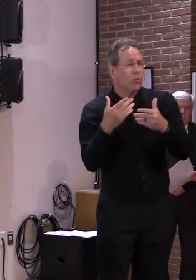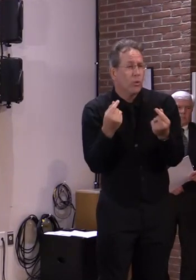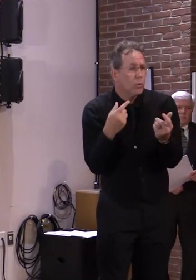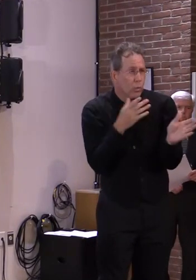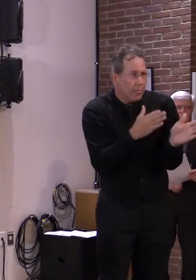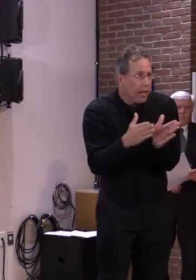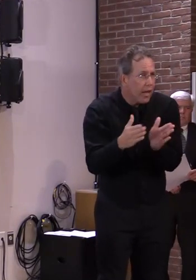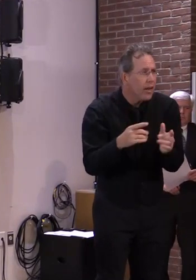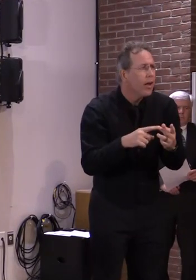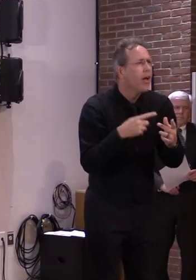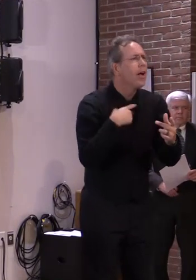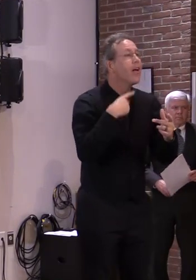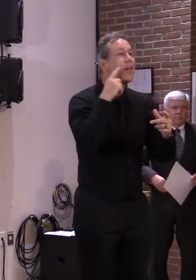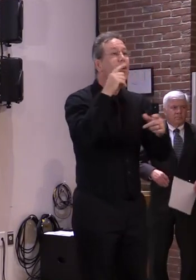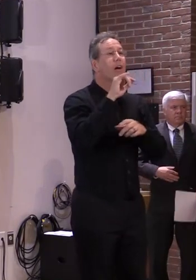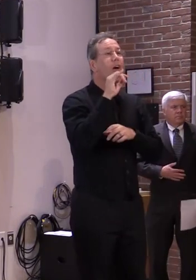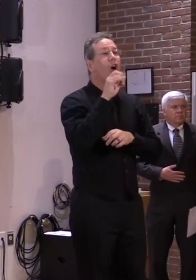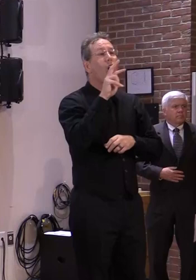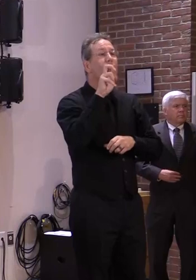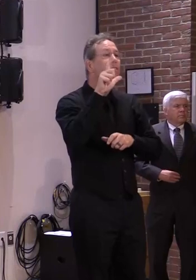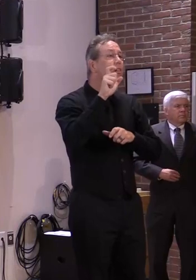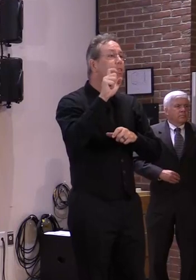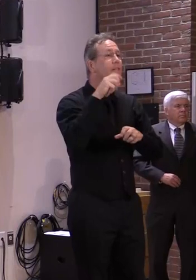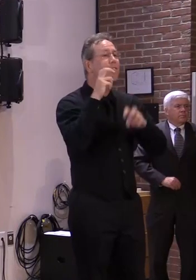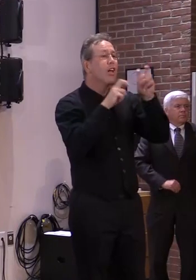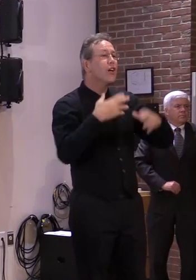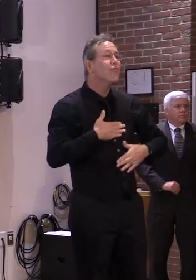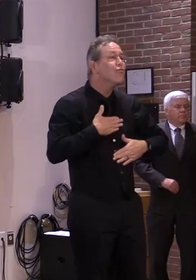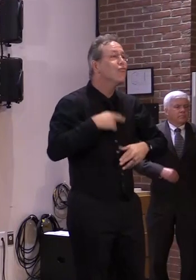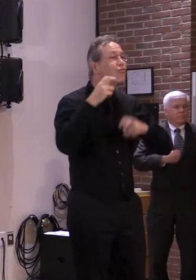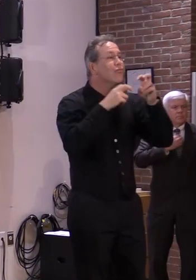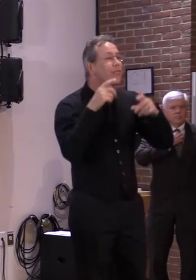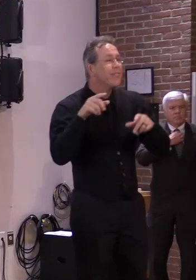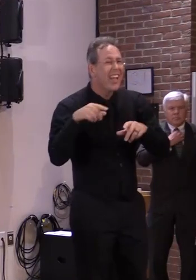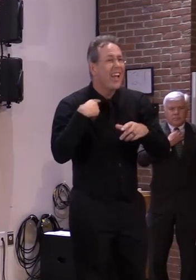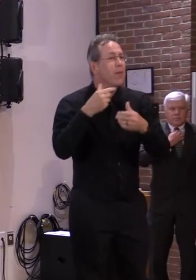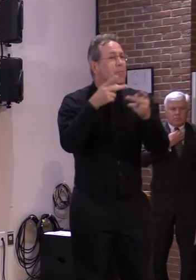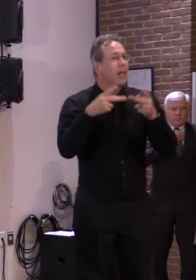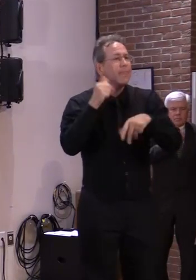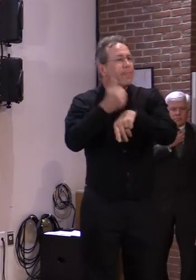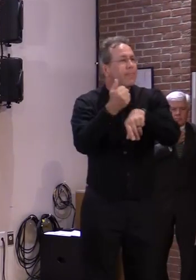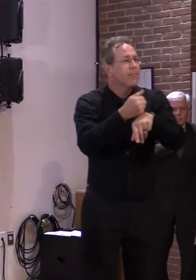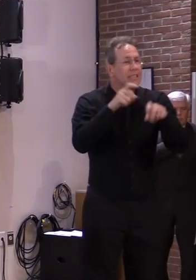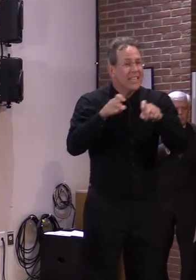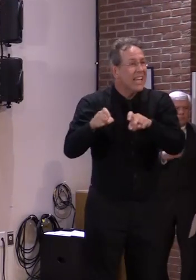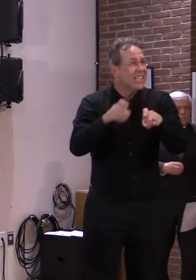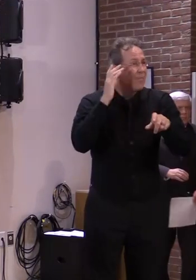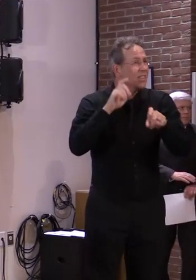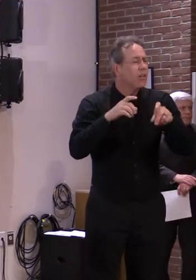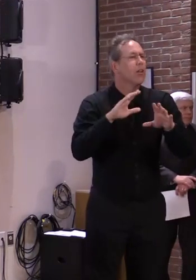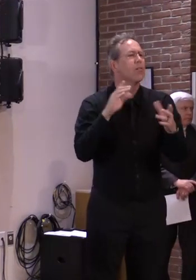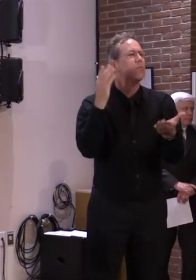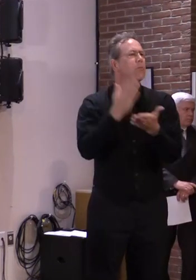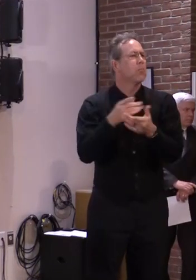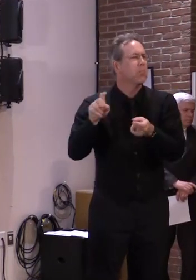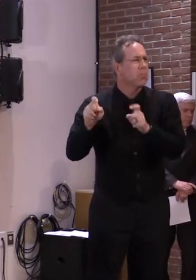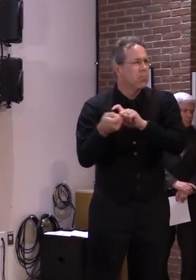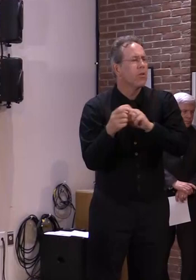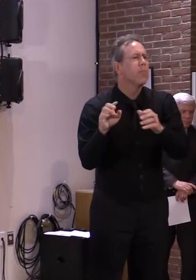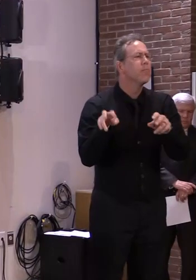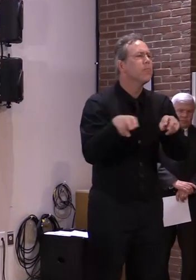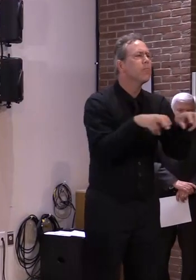removed, and the space was turned back to the fairgrounds. I want to thank the National Guard and the State Emergency Response